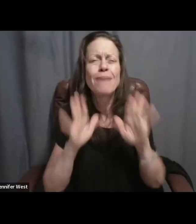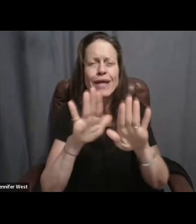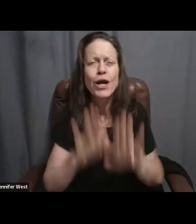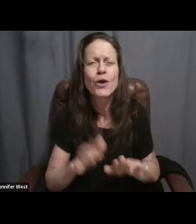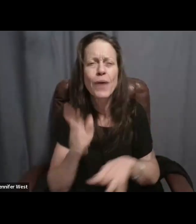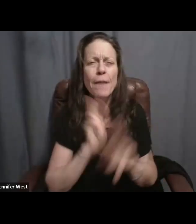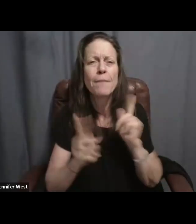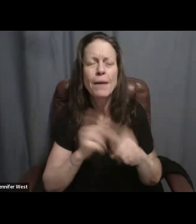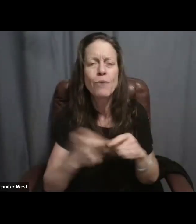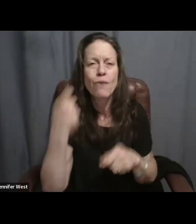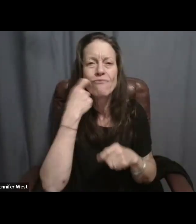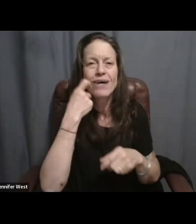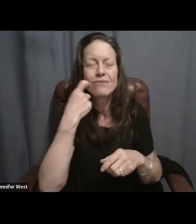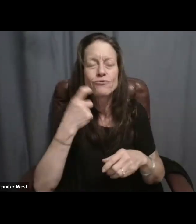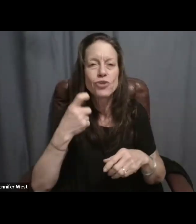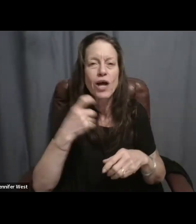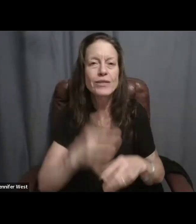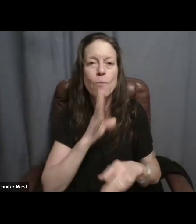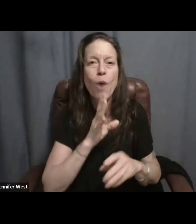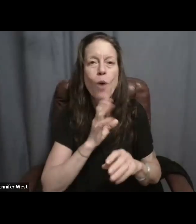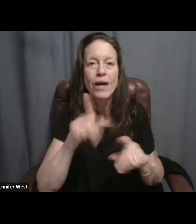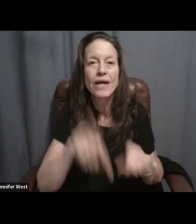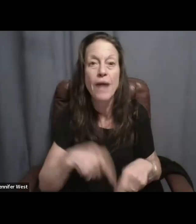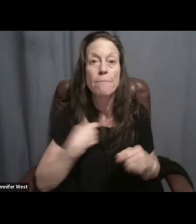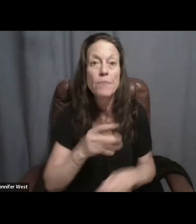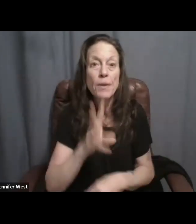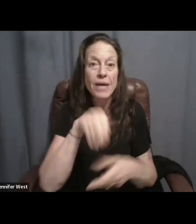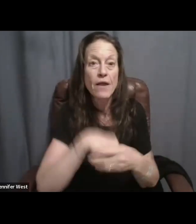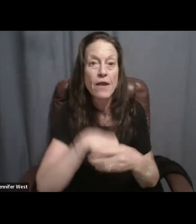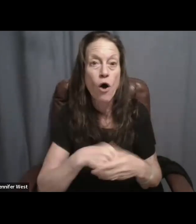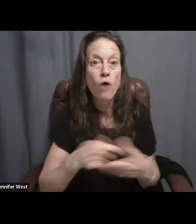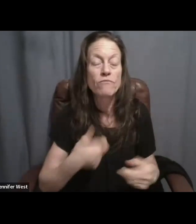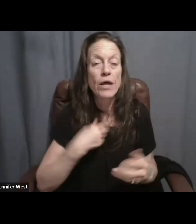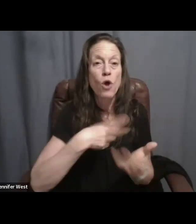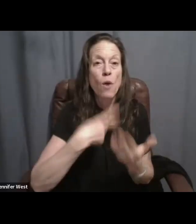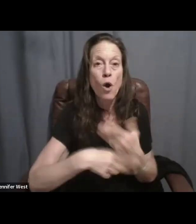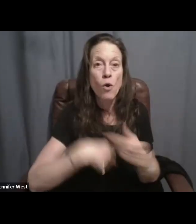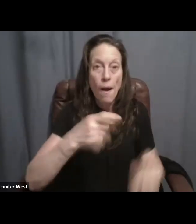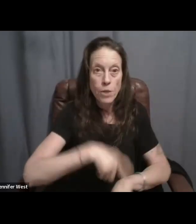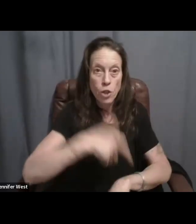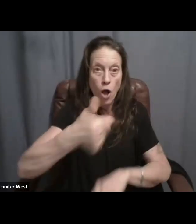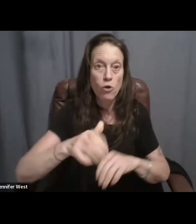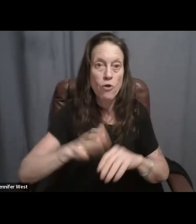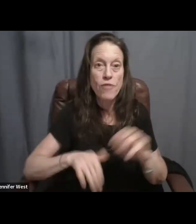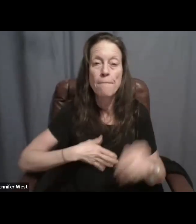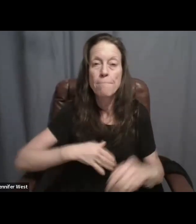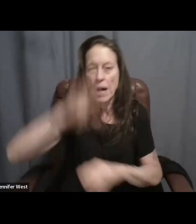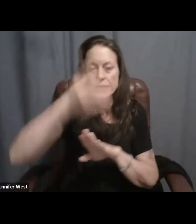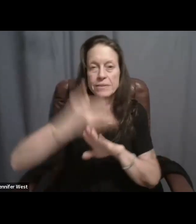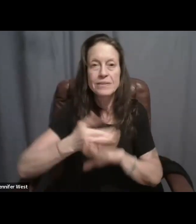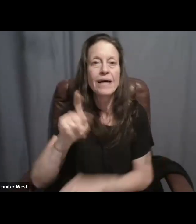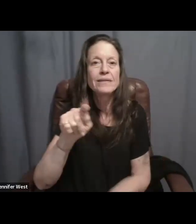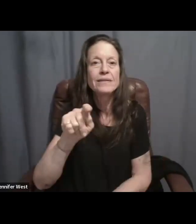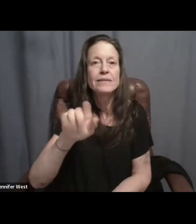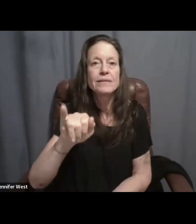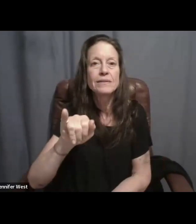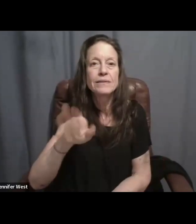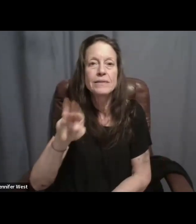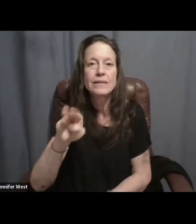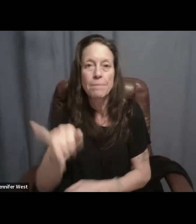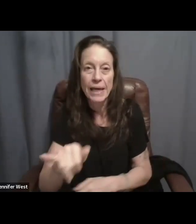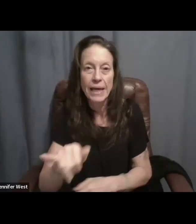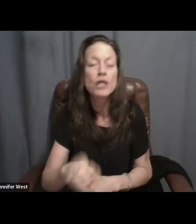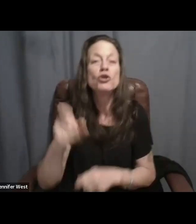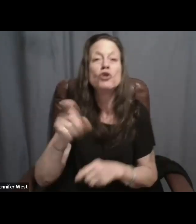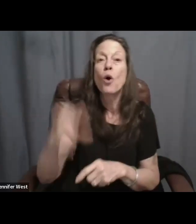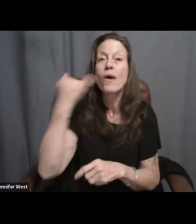who have been in the program much longer than Timmy has, and so please, if I get any of this wrong,